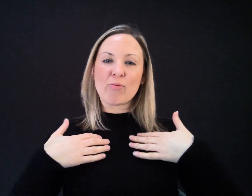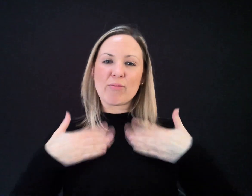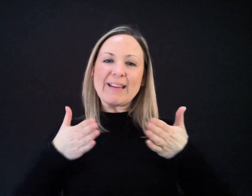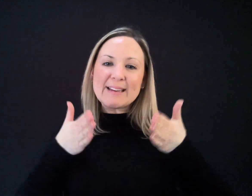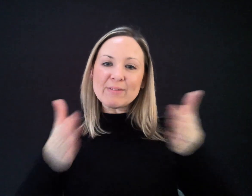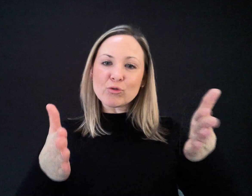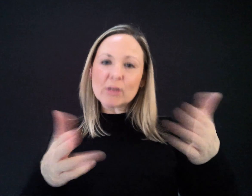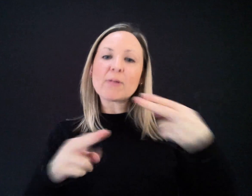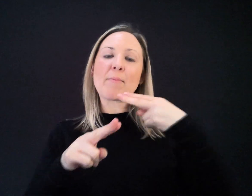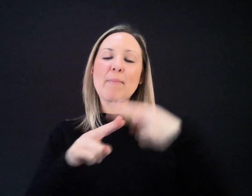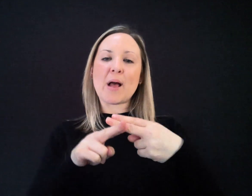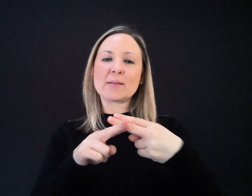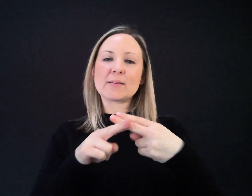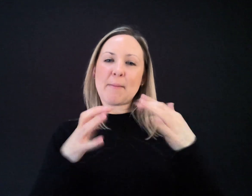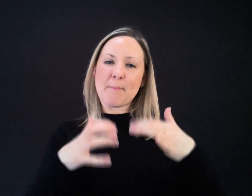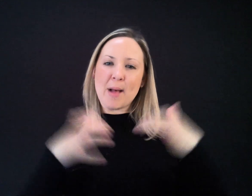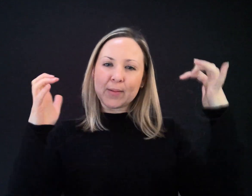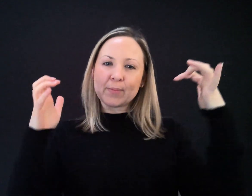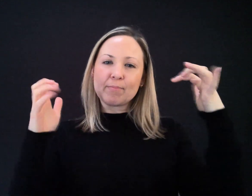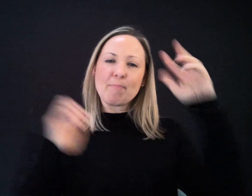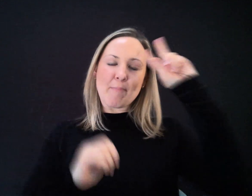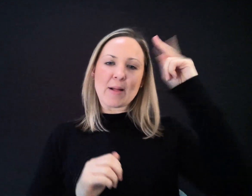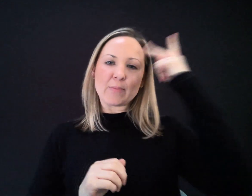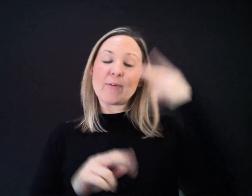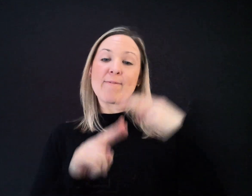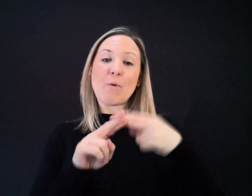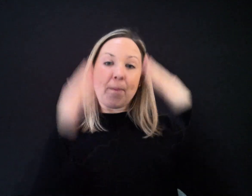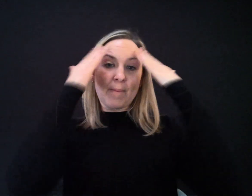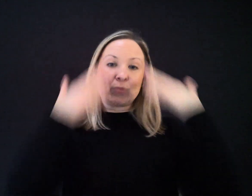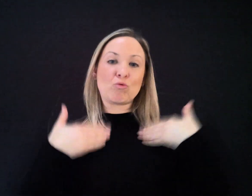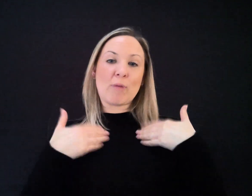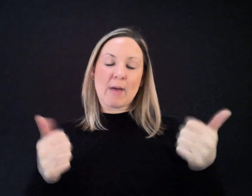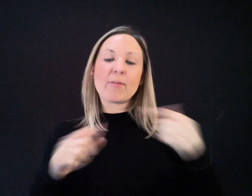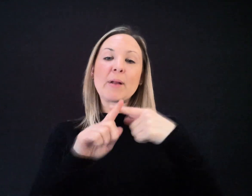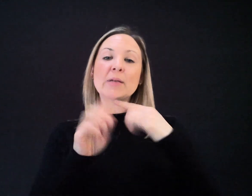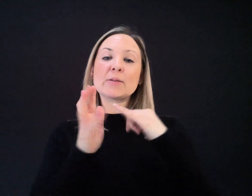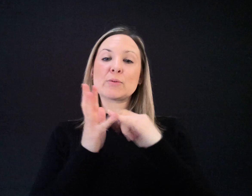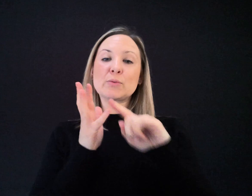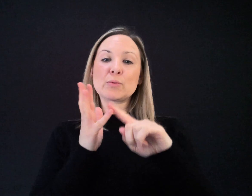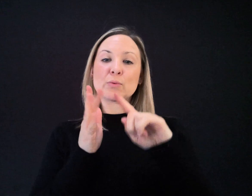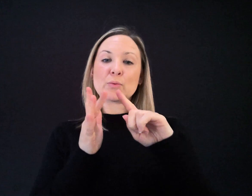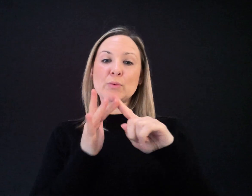Parliamentary Secretary for Mental Health and Suicide Prevention,